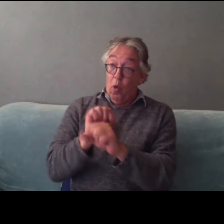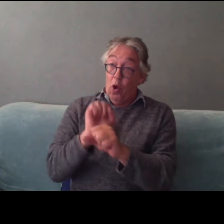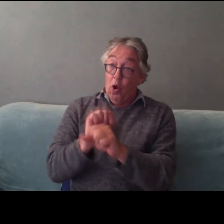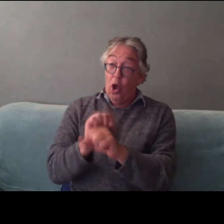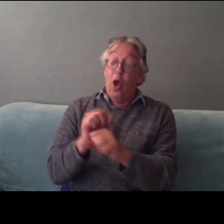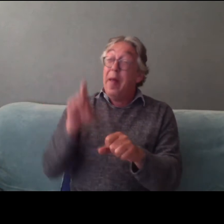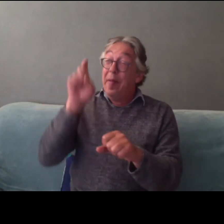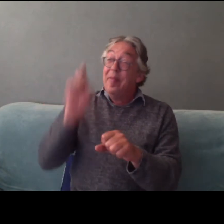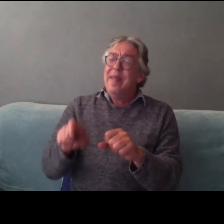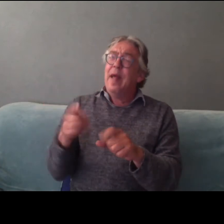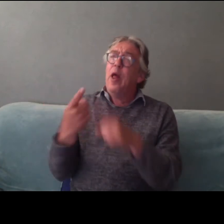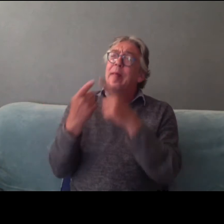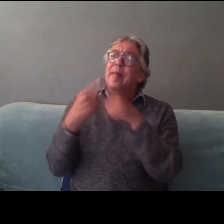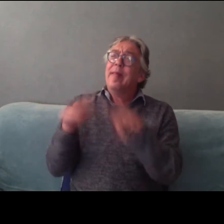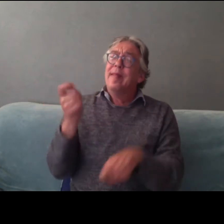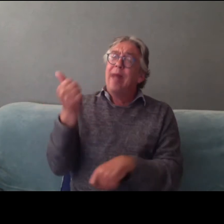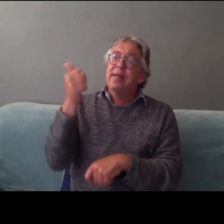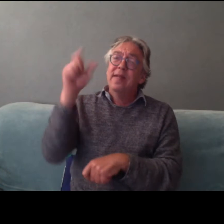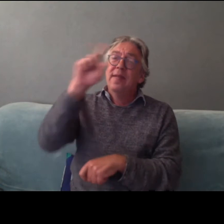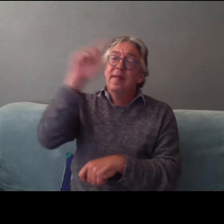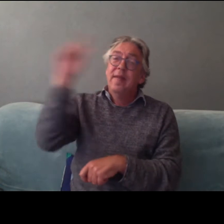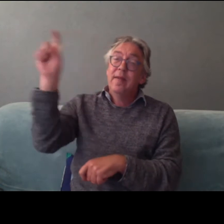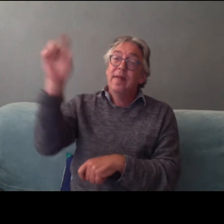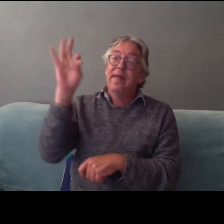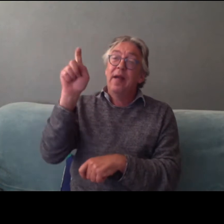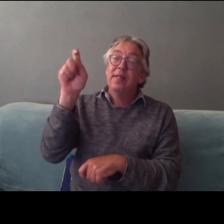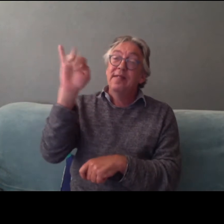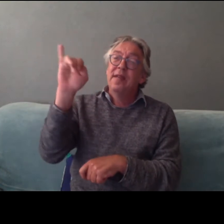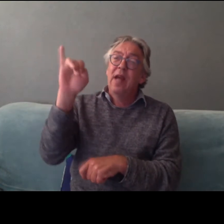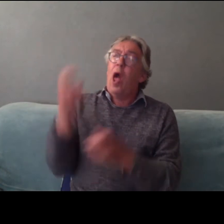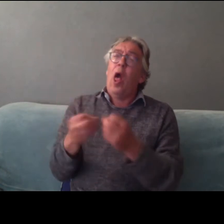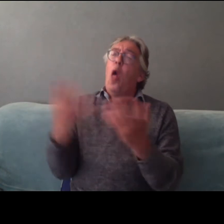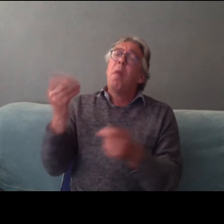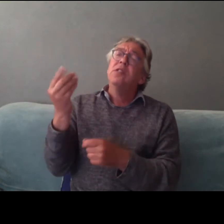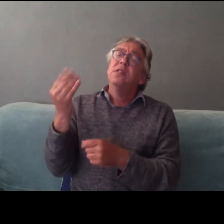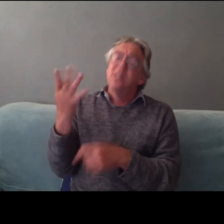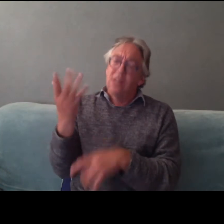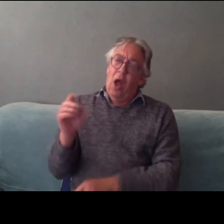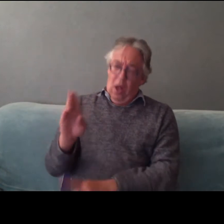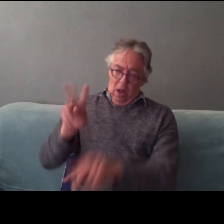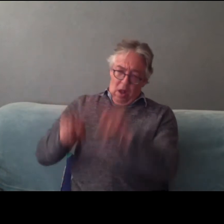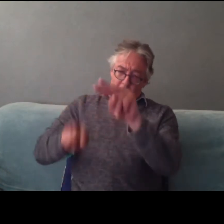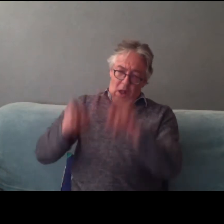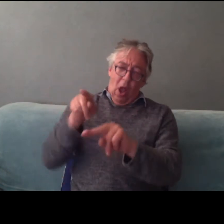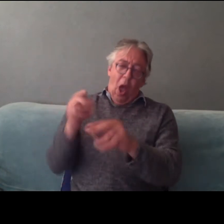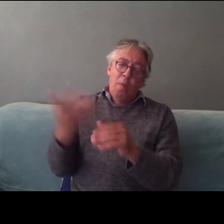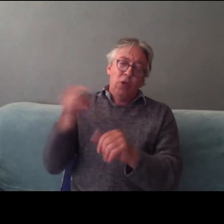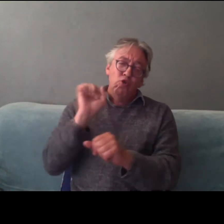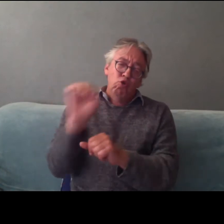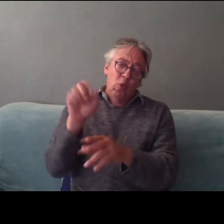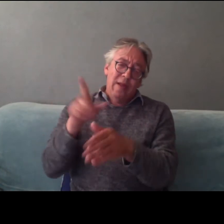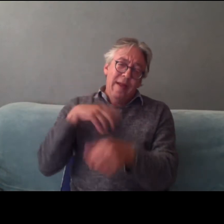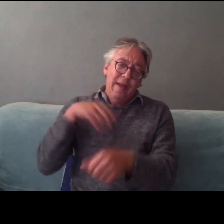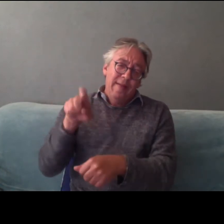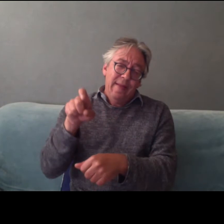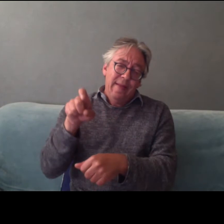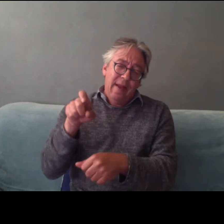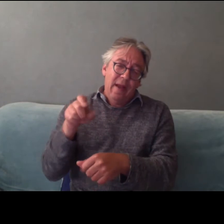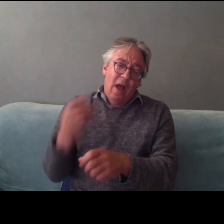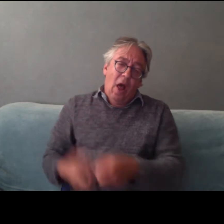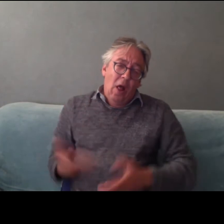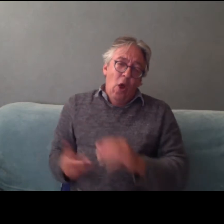giving somebody a benefit which is based on a flat rate. So there would be an assessment of economic loss. And the final